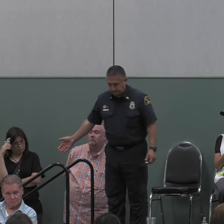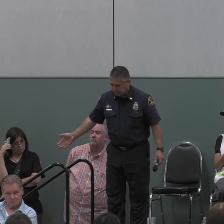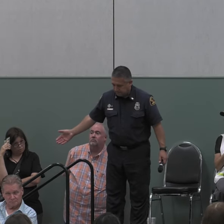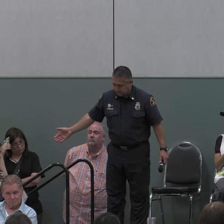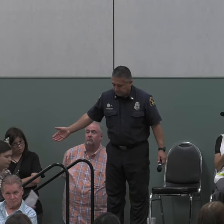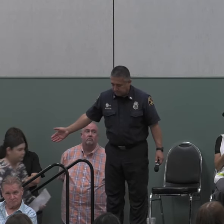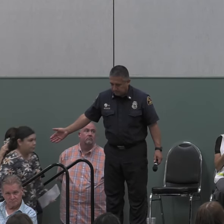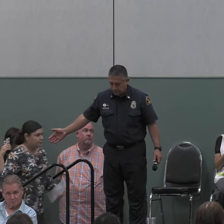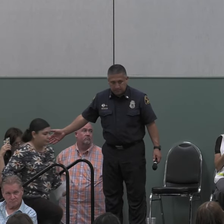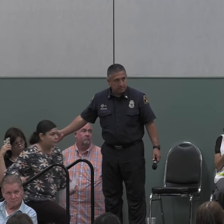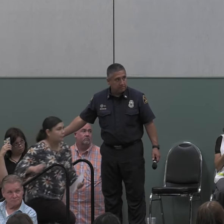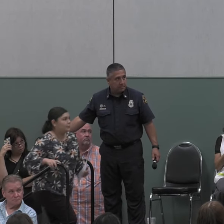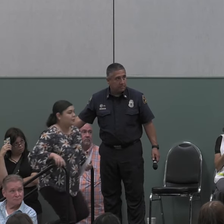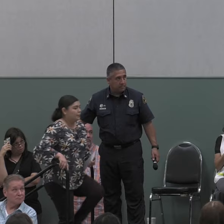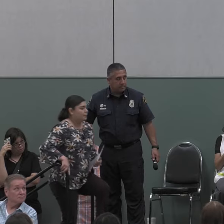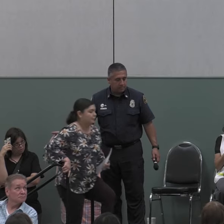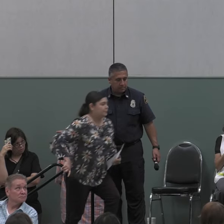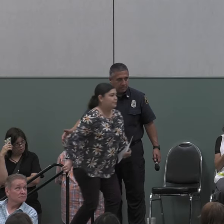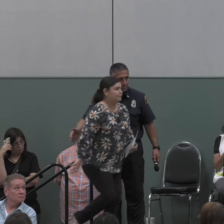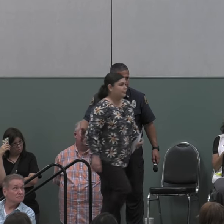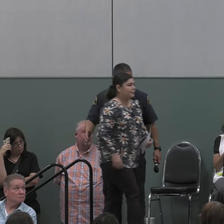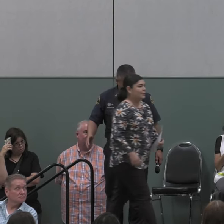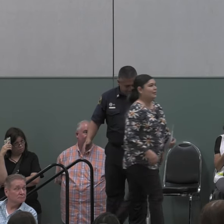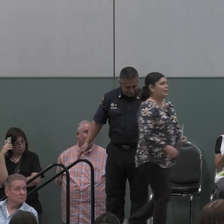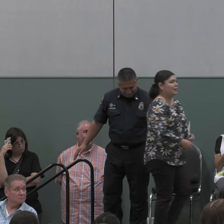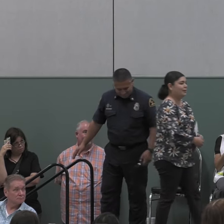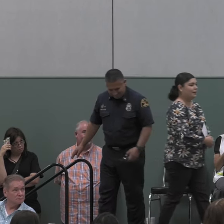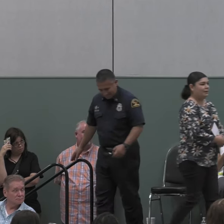So I wasn't going to get out of here, I guess, without saying something.